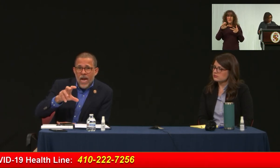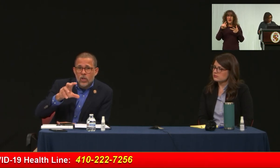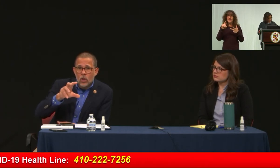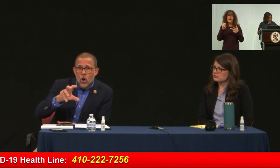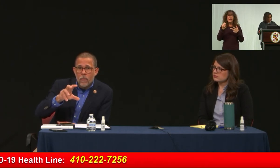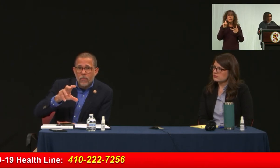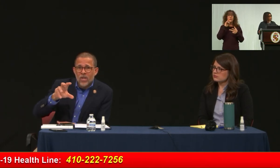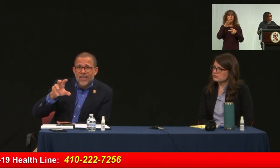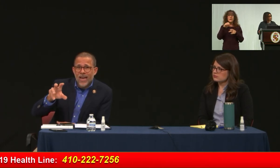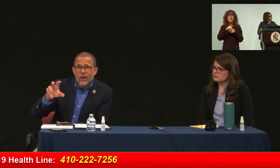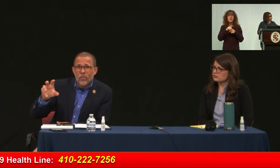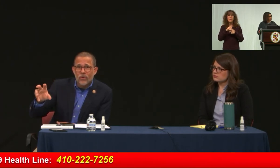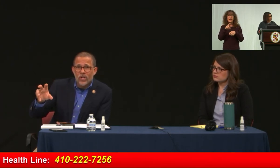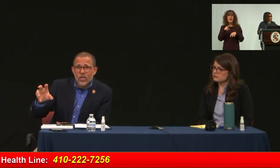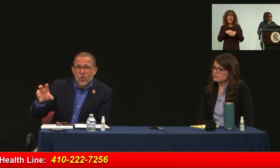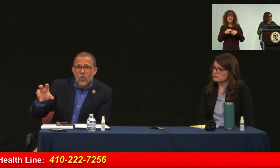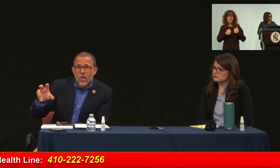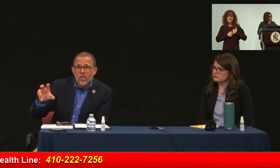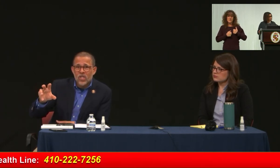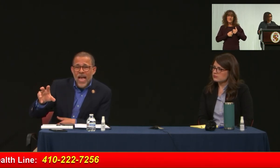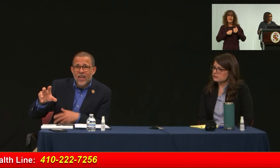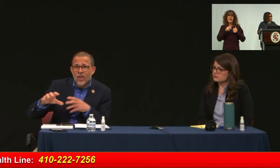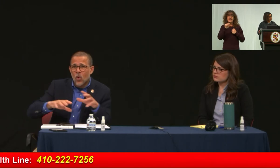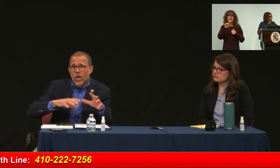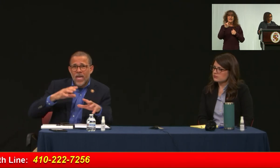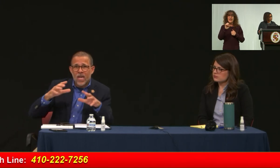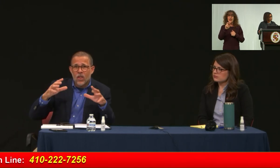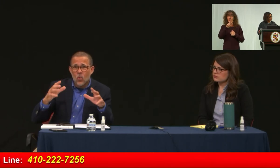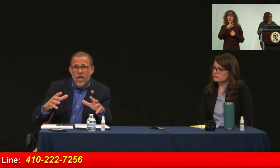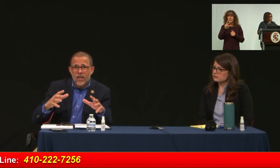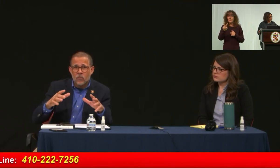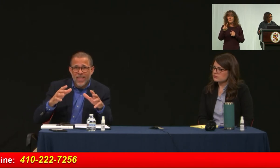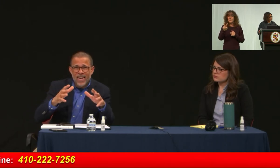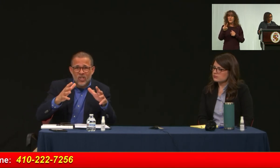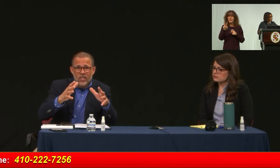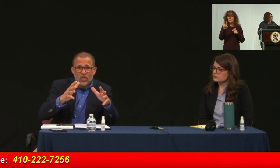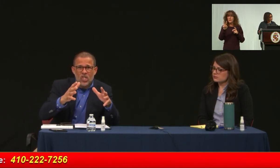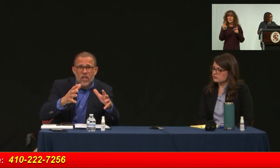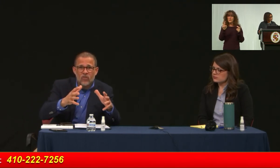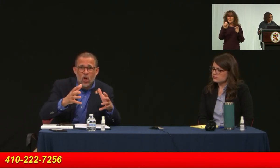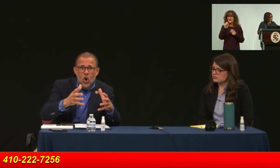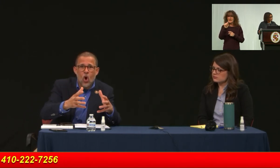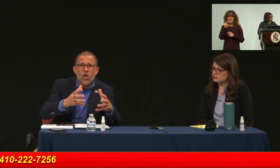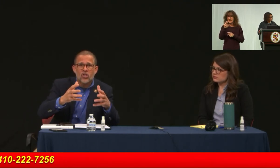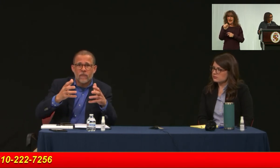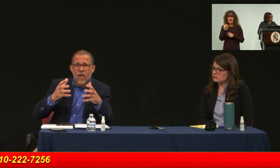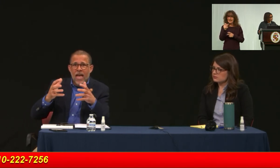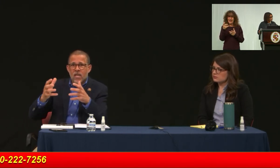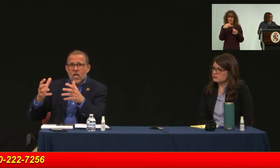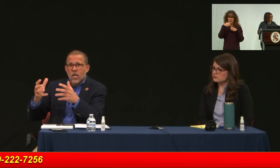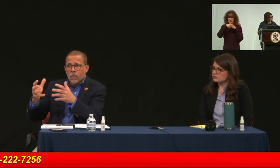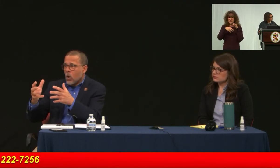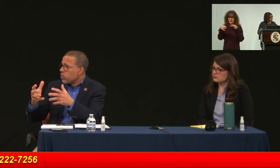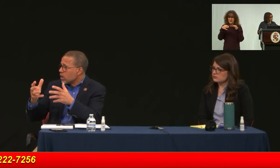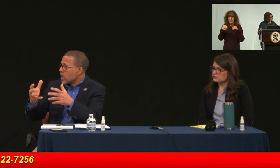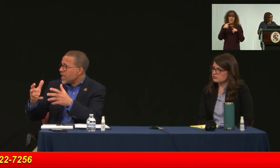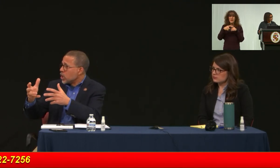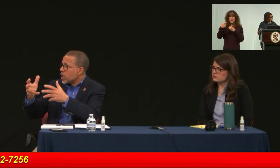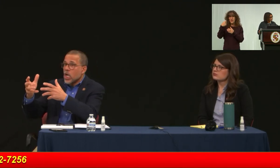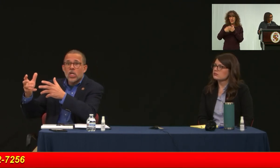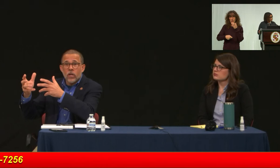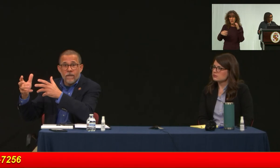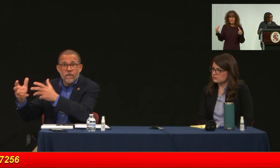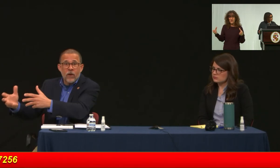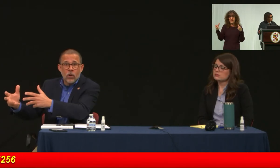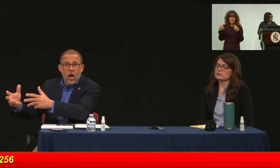putting those National Guard members on Title 32 status. I don't want to get into the weeds, but that essentially shifts the cost of that